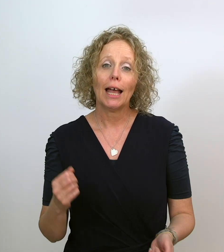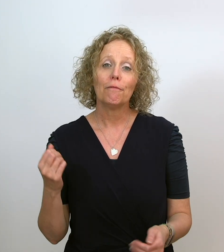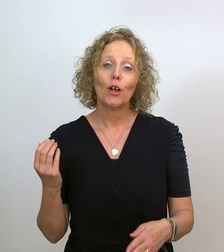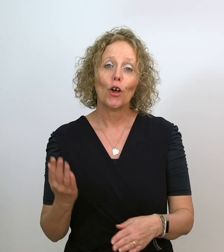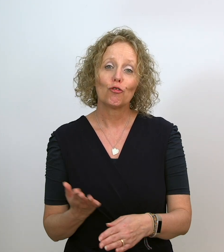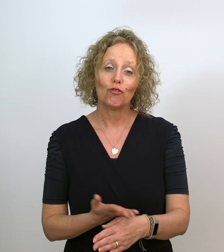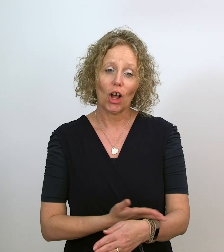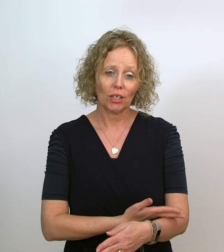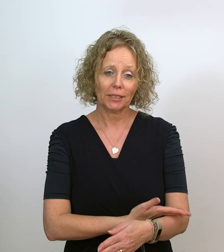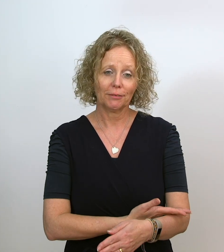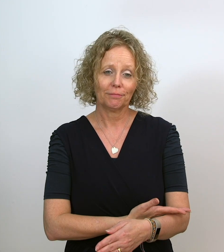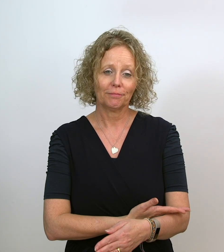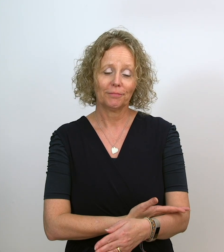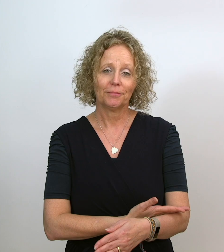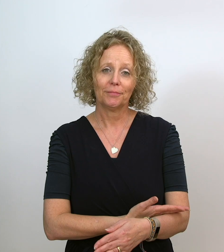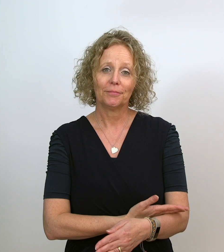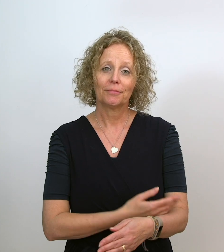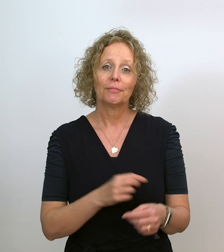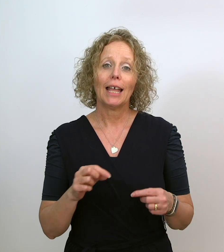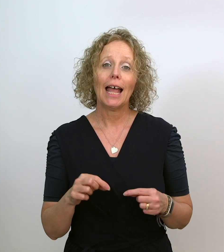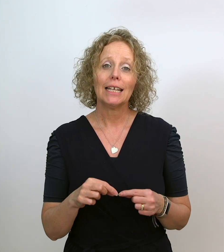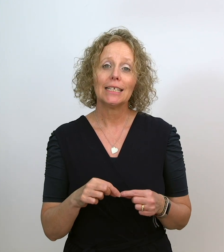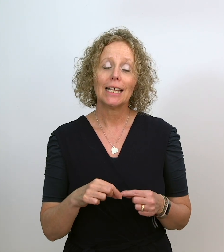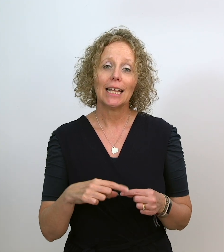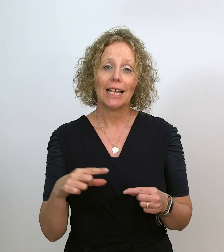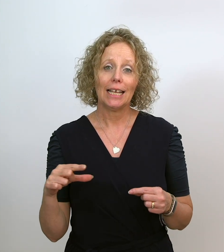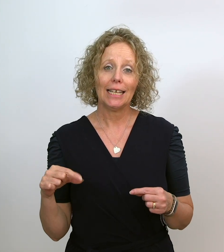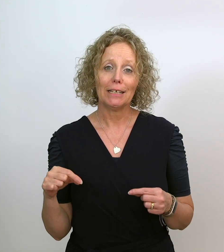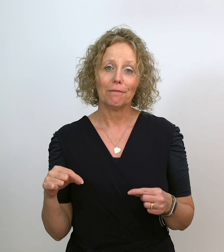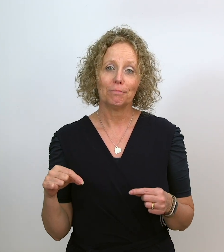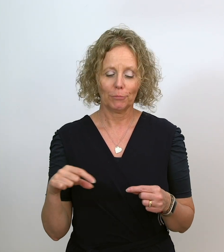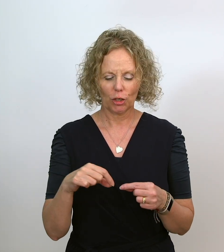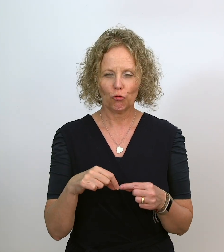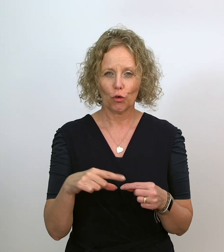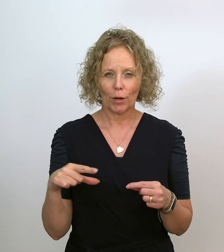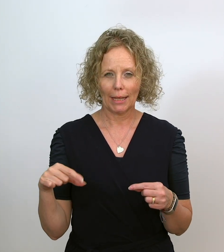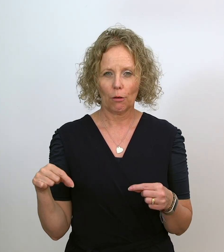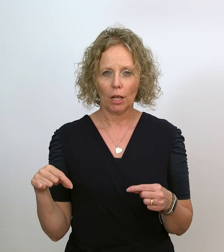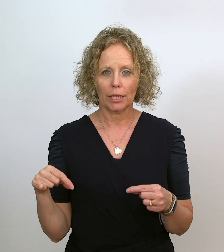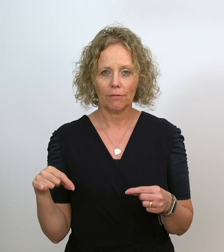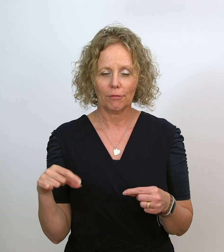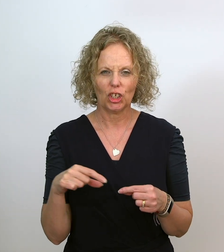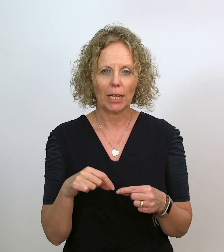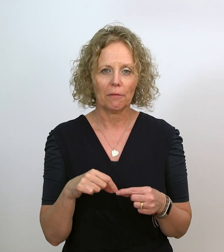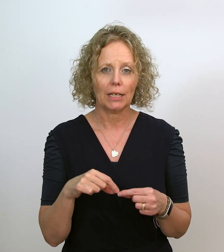have grass and leaf, like drawing the outline of the shape of a